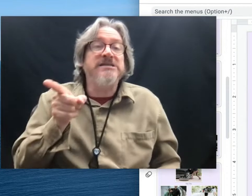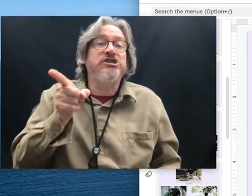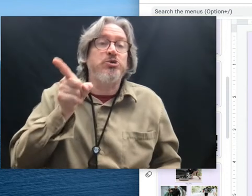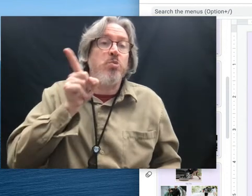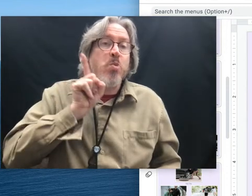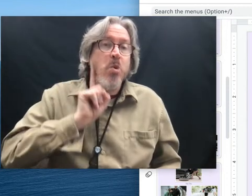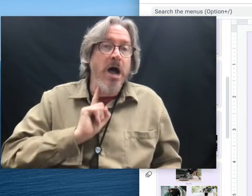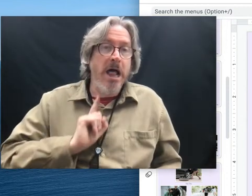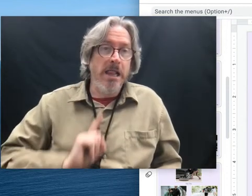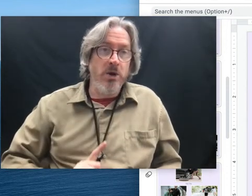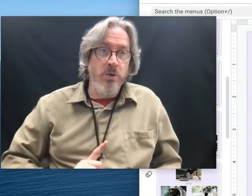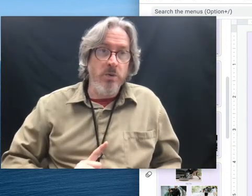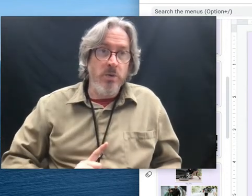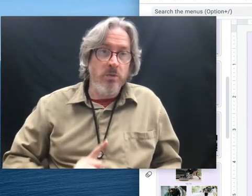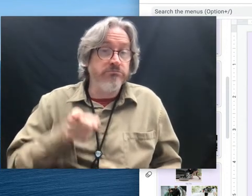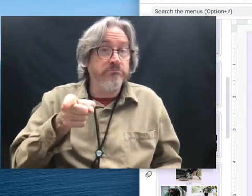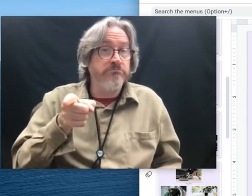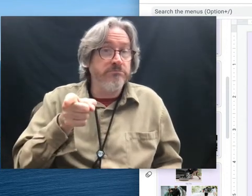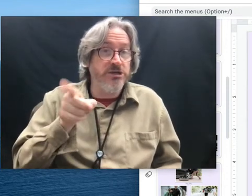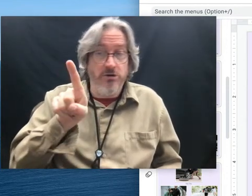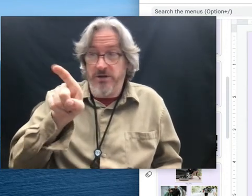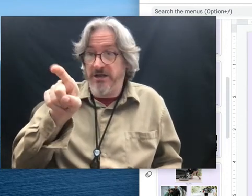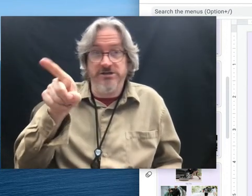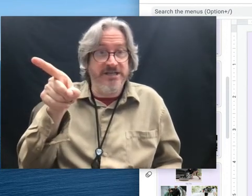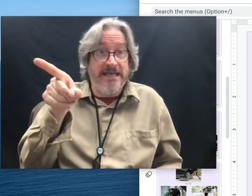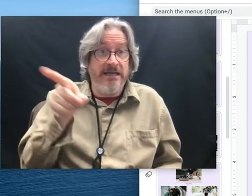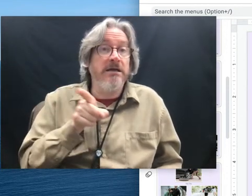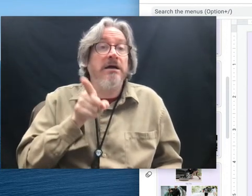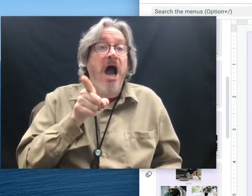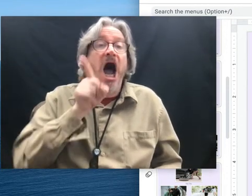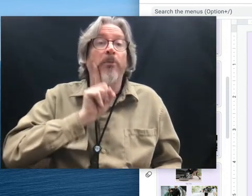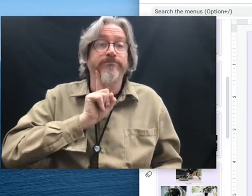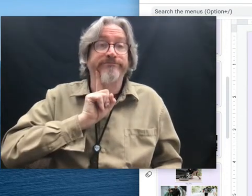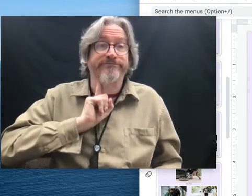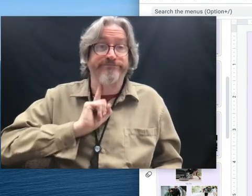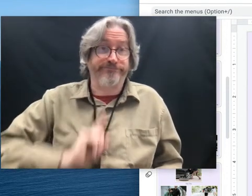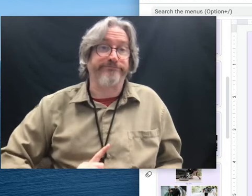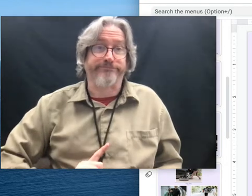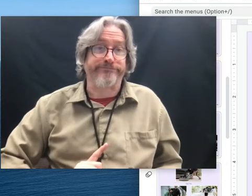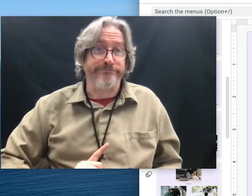But swallow. So here's the key.